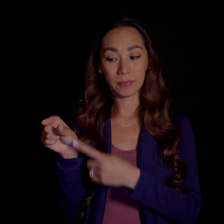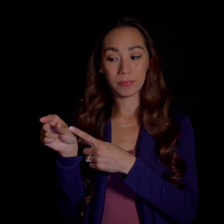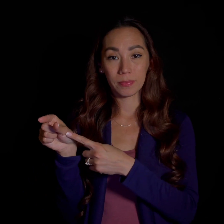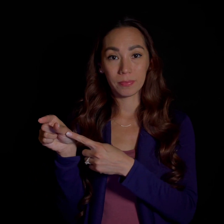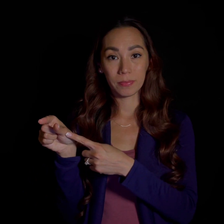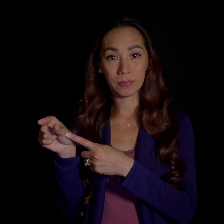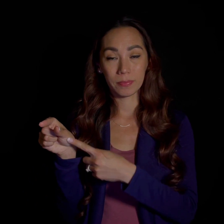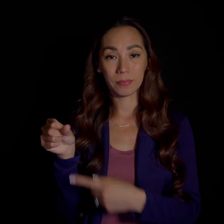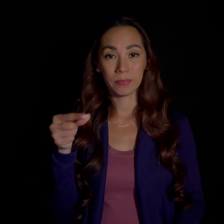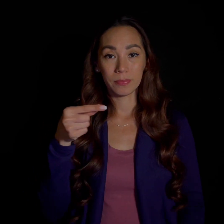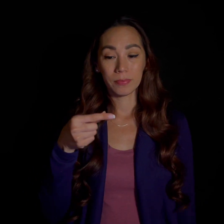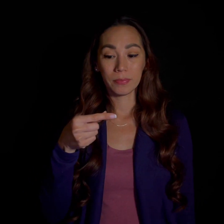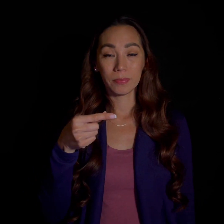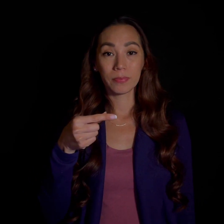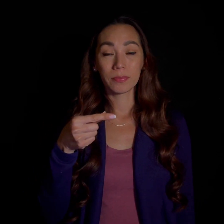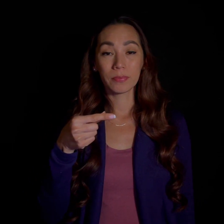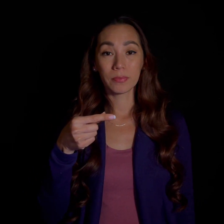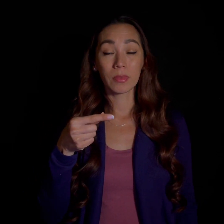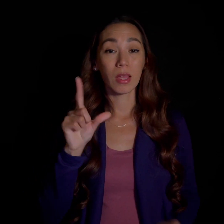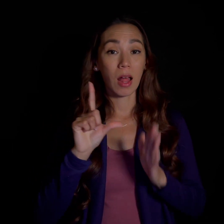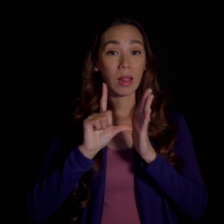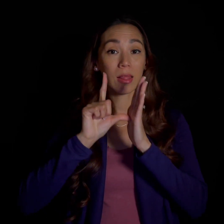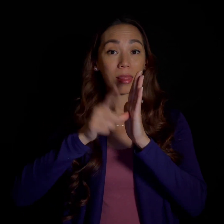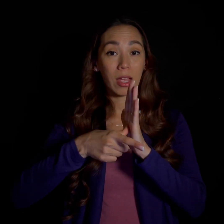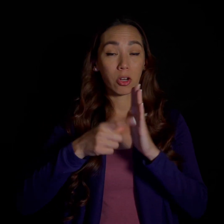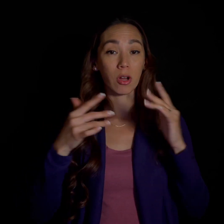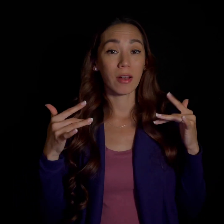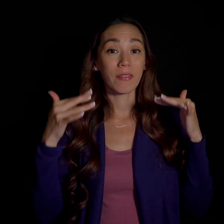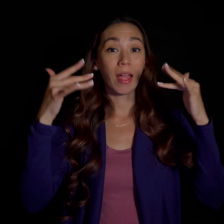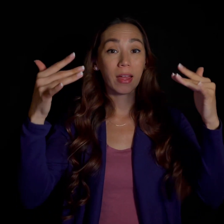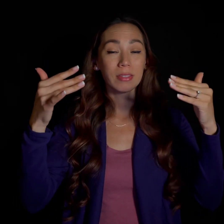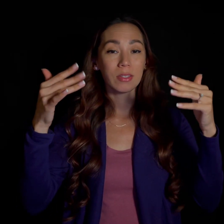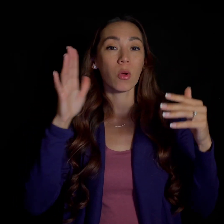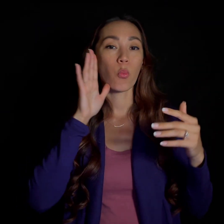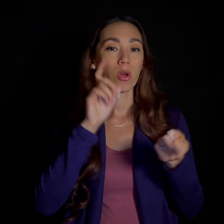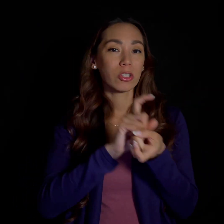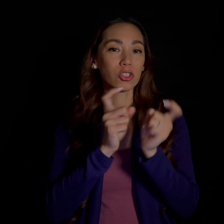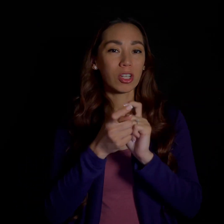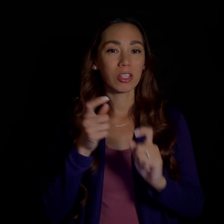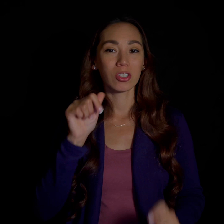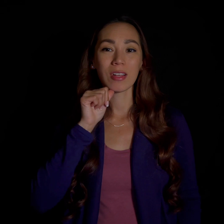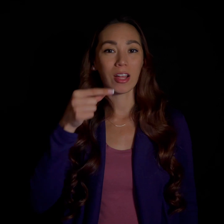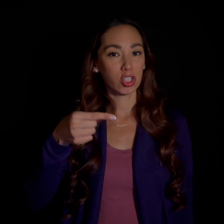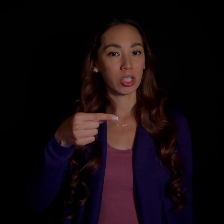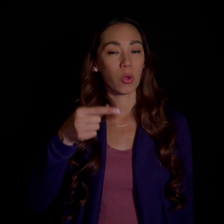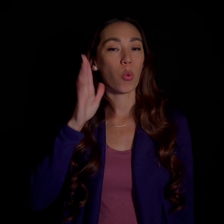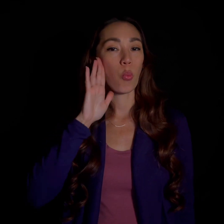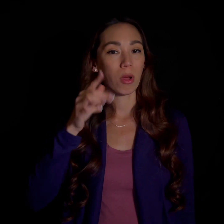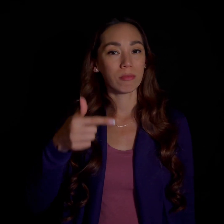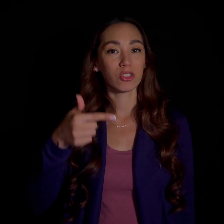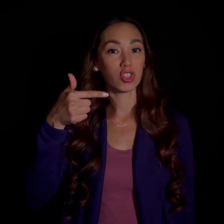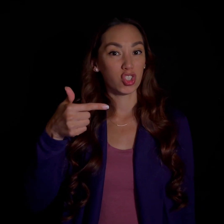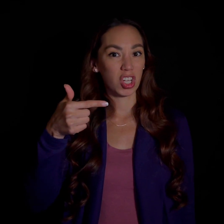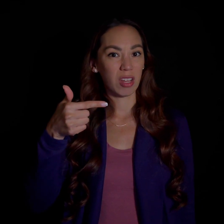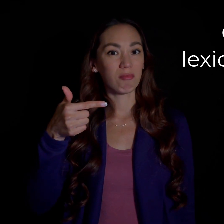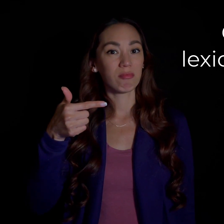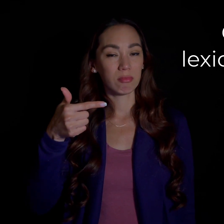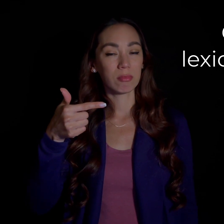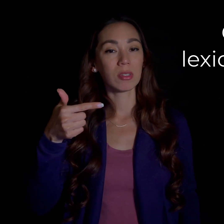like this. And just FYI, when we get a little more advanced, the G is going to change shape as well. A